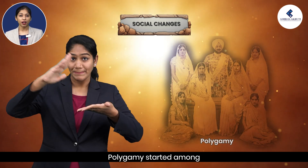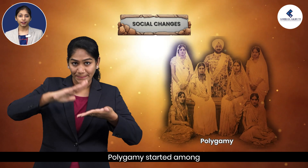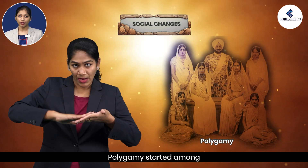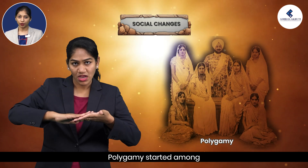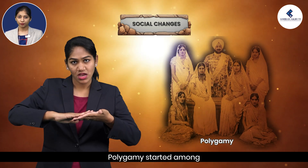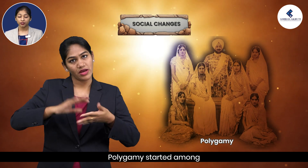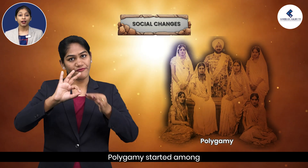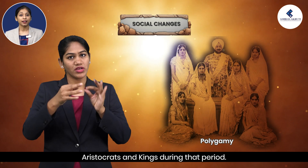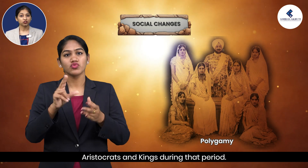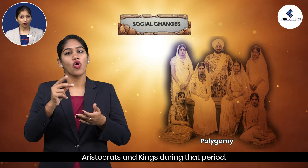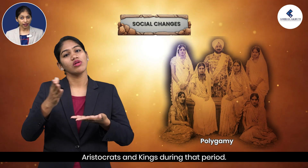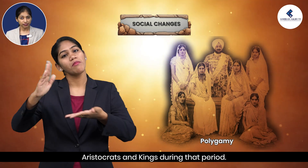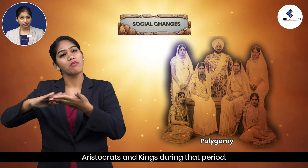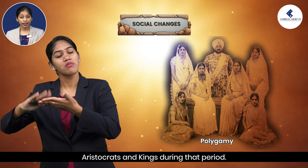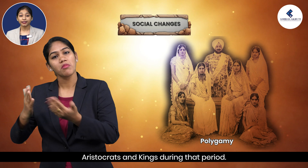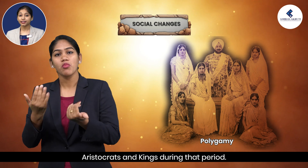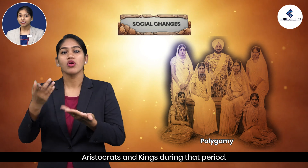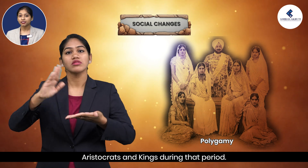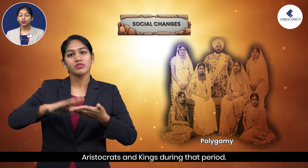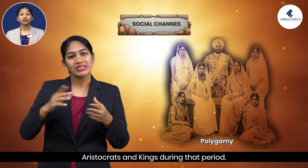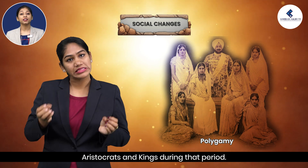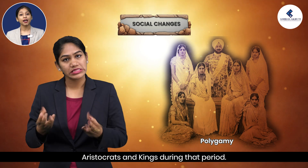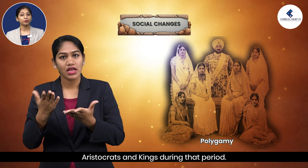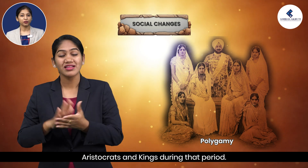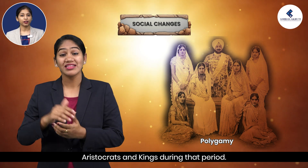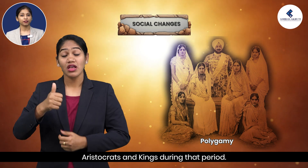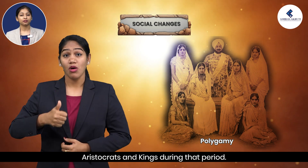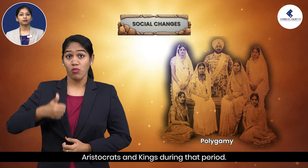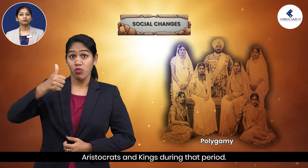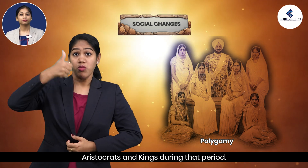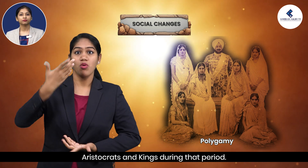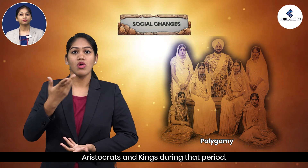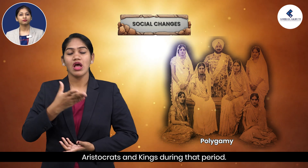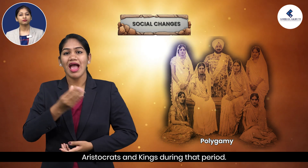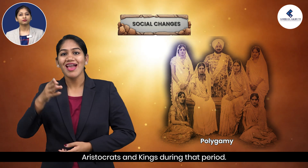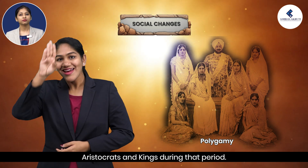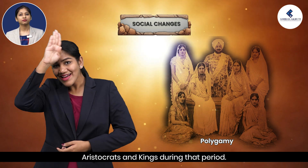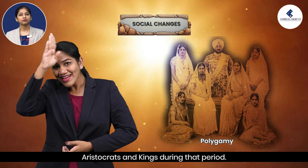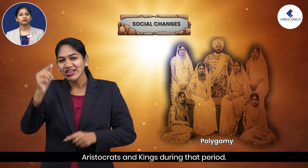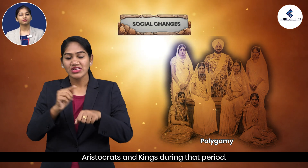Polygamy started among aristocrats and kings during that period.